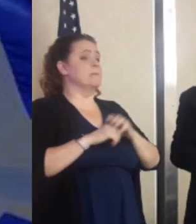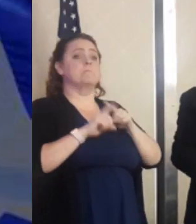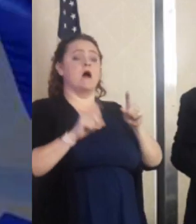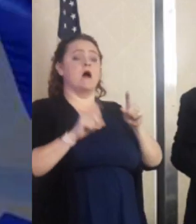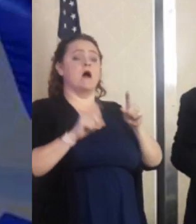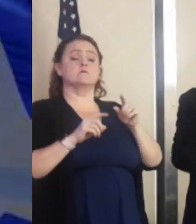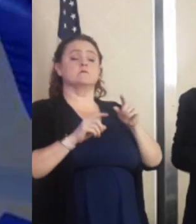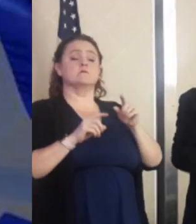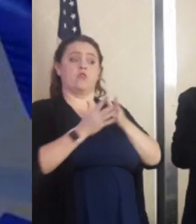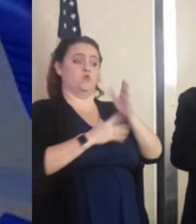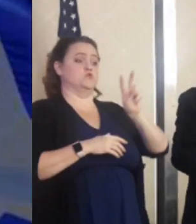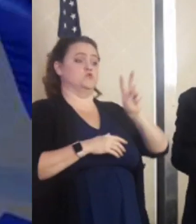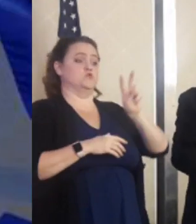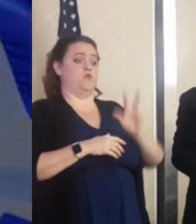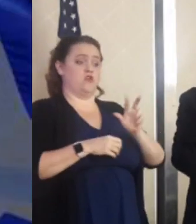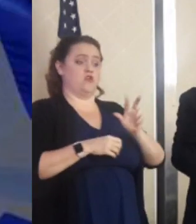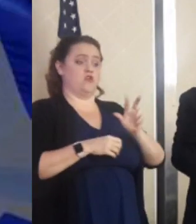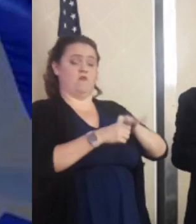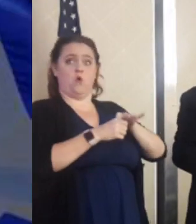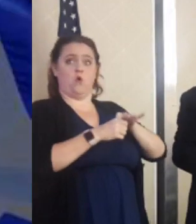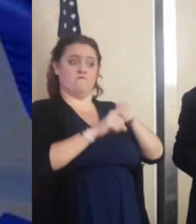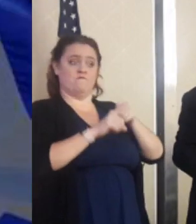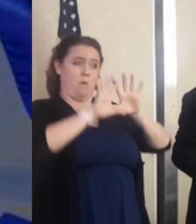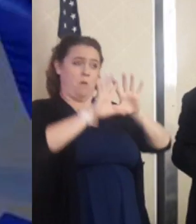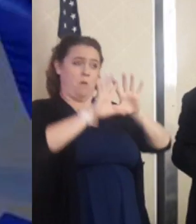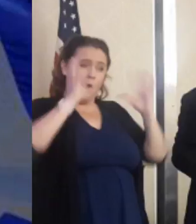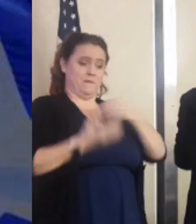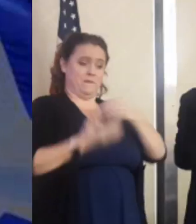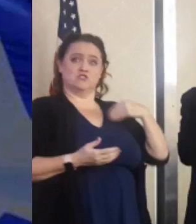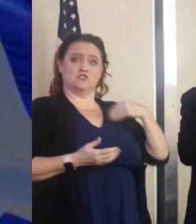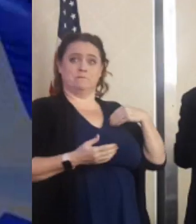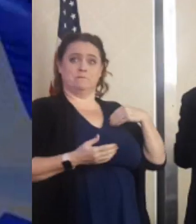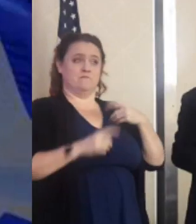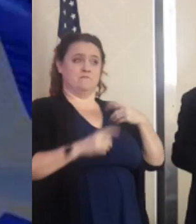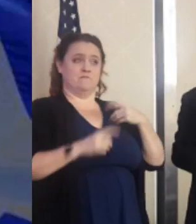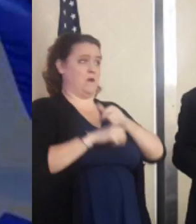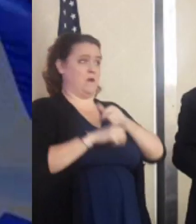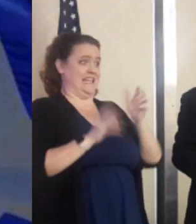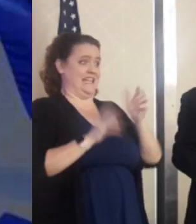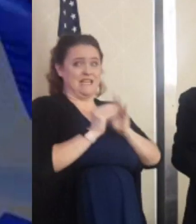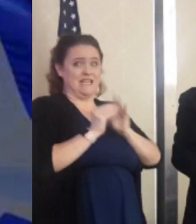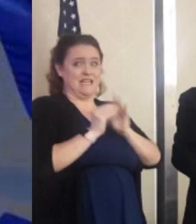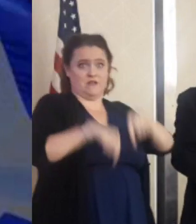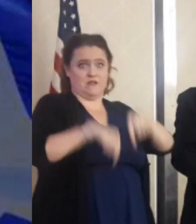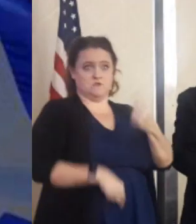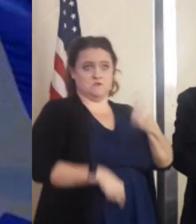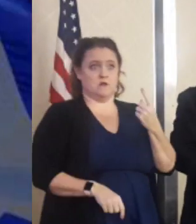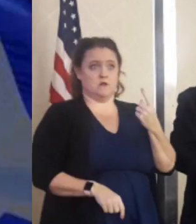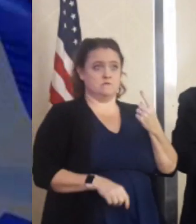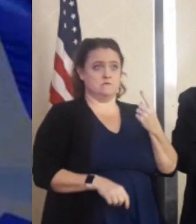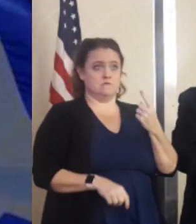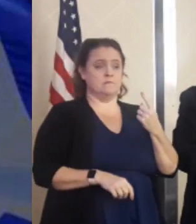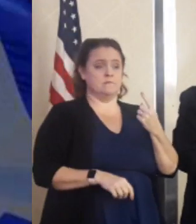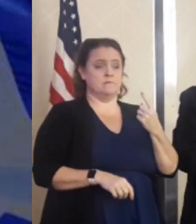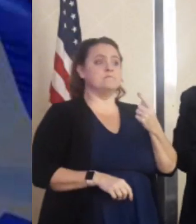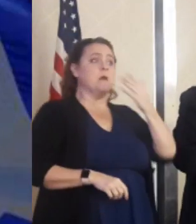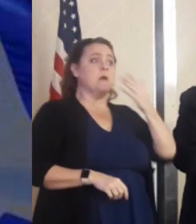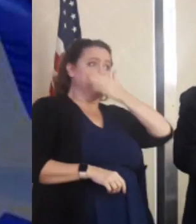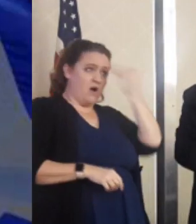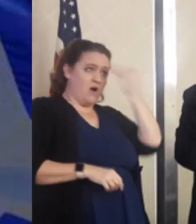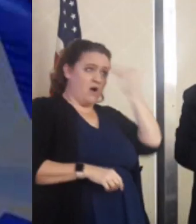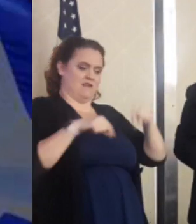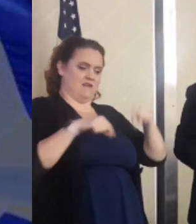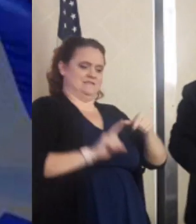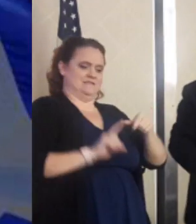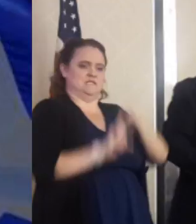vote of the entire membership at any other meeting, this meeting included. Because this is a special meeting and not the